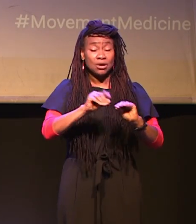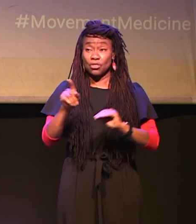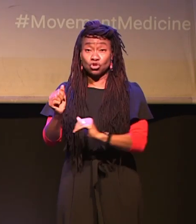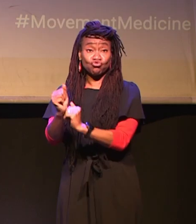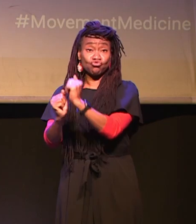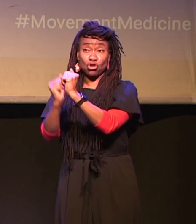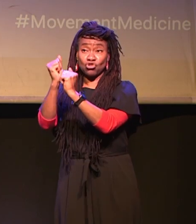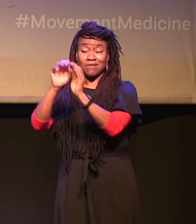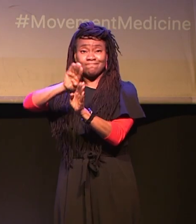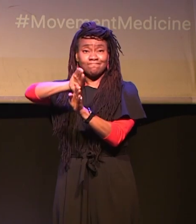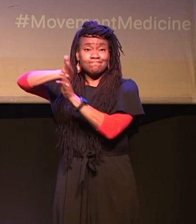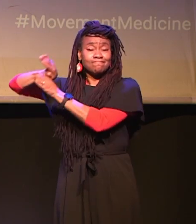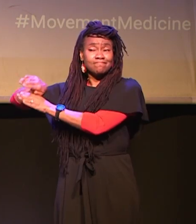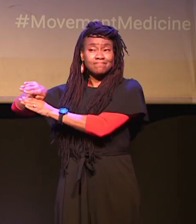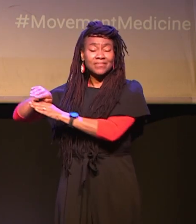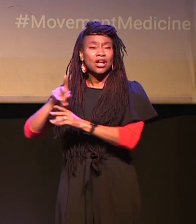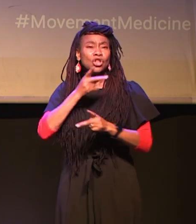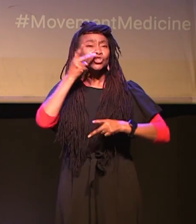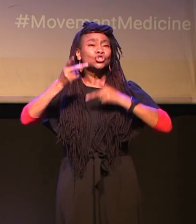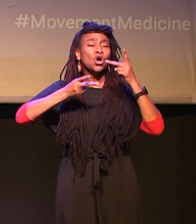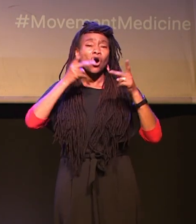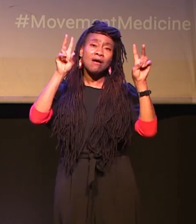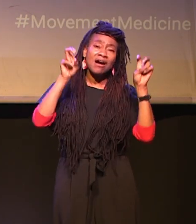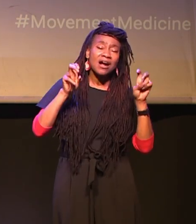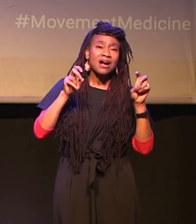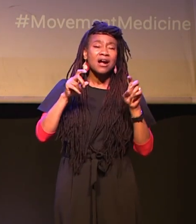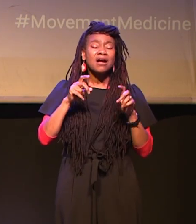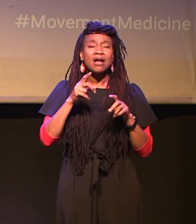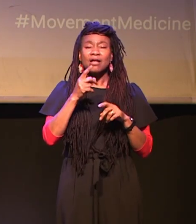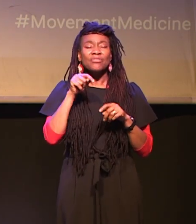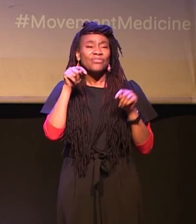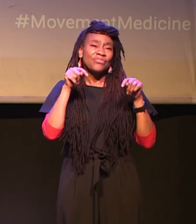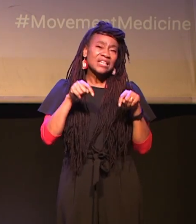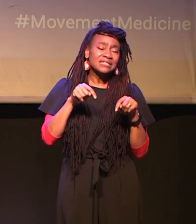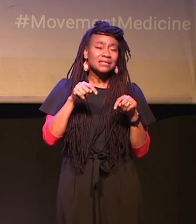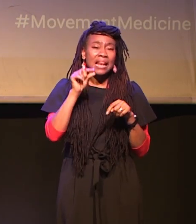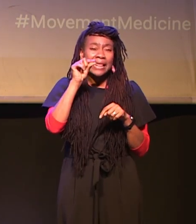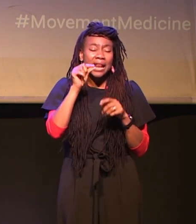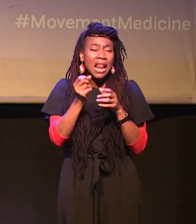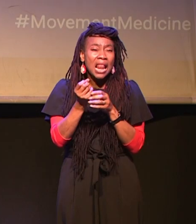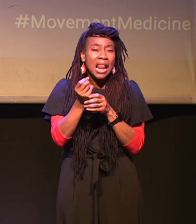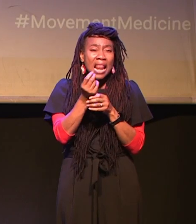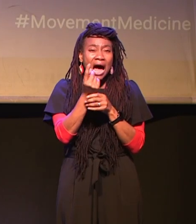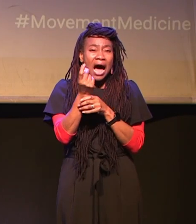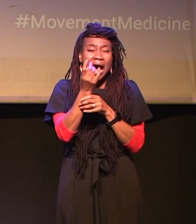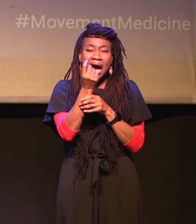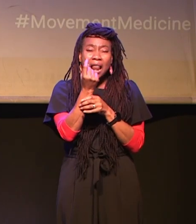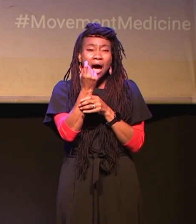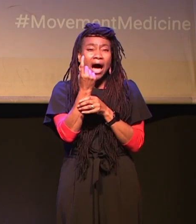I always talk about that song, This Little Light of Mine, that the old folks would sing when I was little. And I'm like, that is a genius